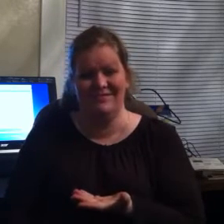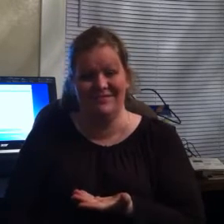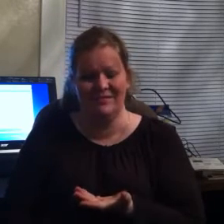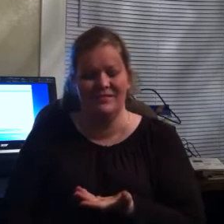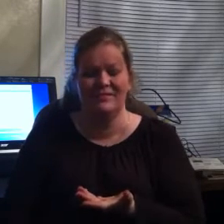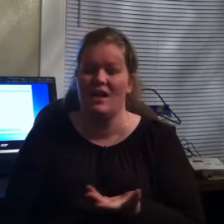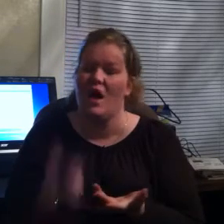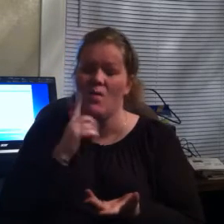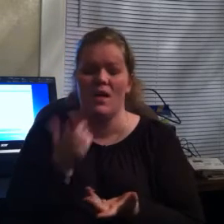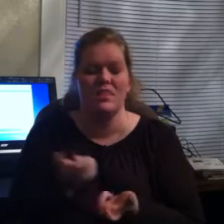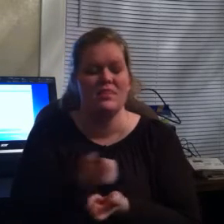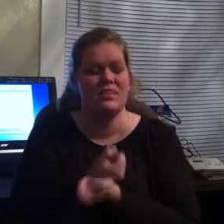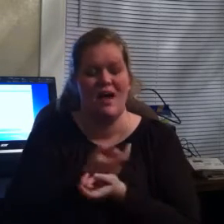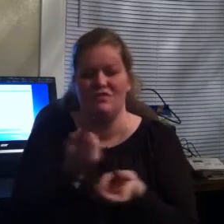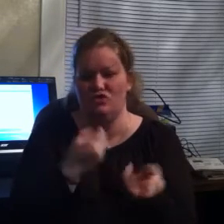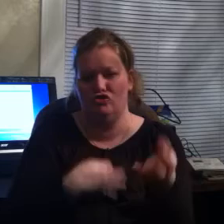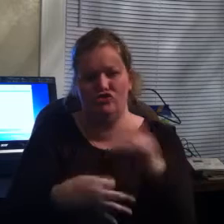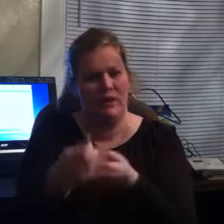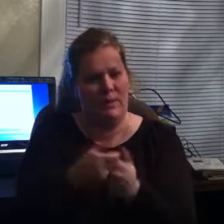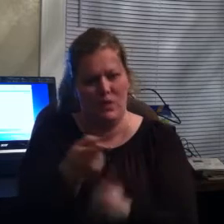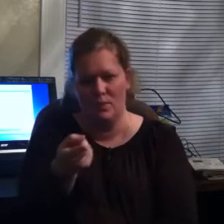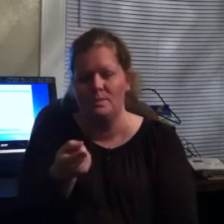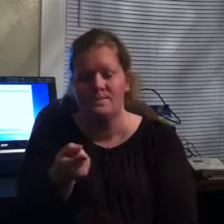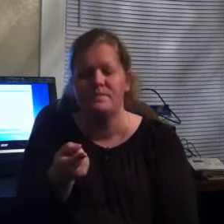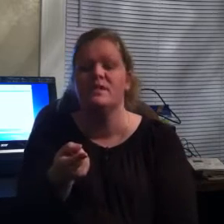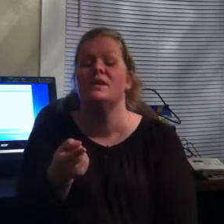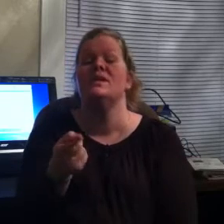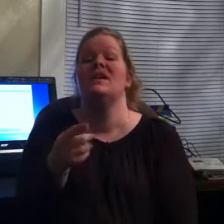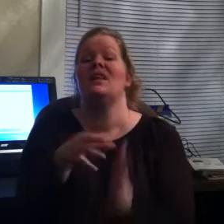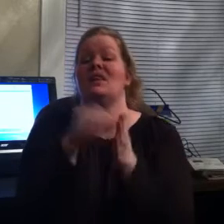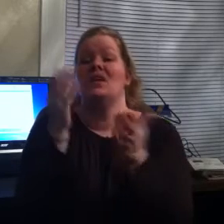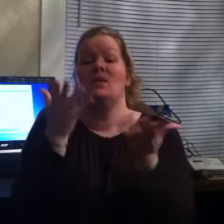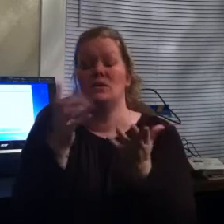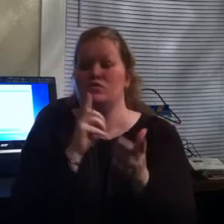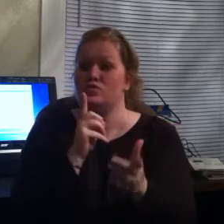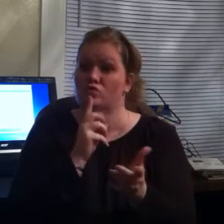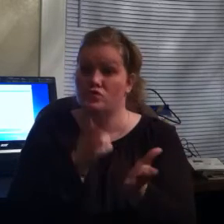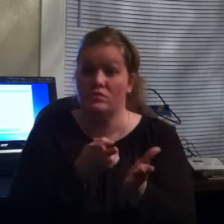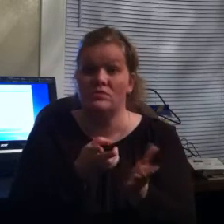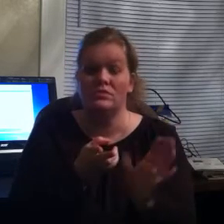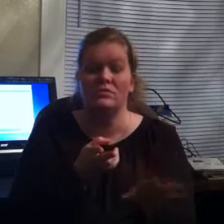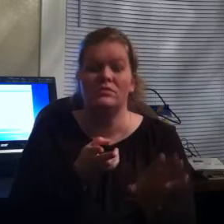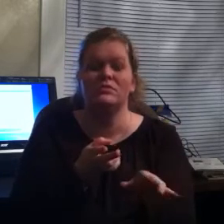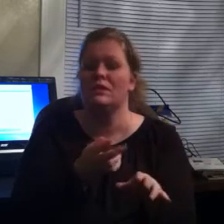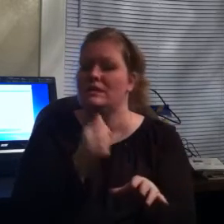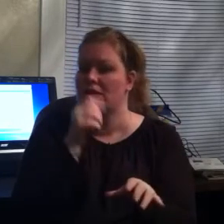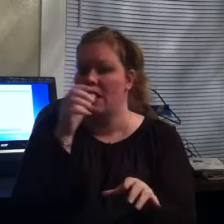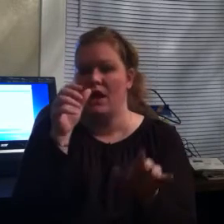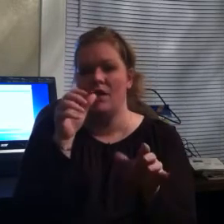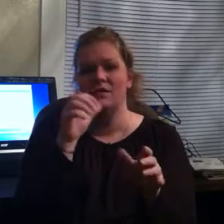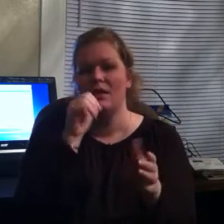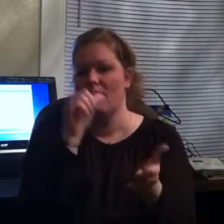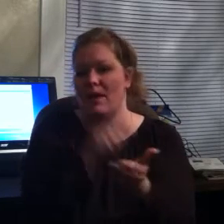would love to trade positions. Here's what I've learned, and it's a truth. It is impossible to satisfy the palate of a fault-finding